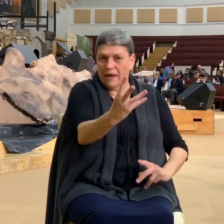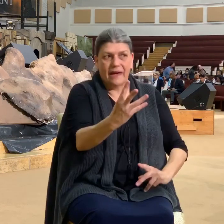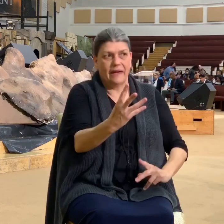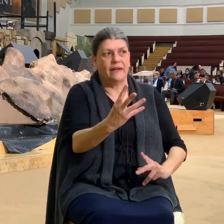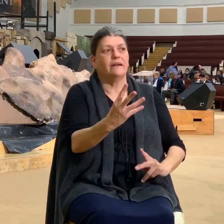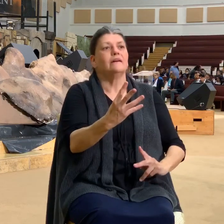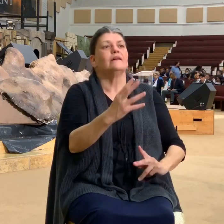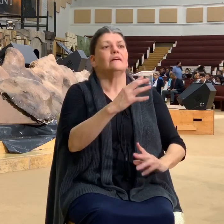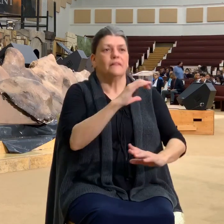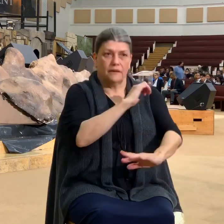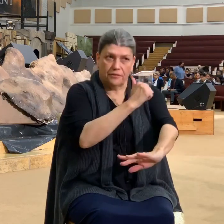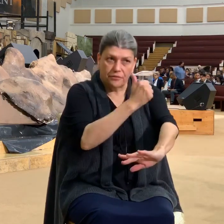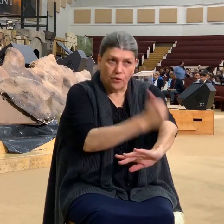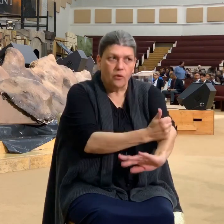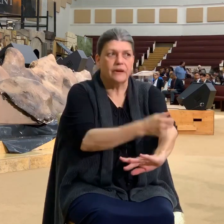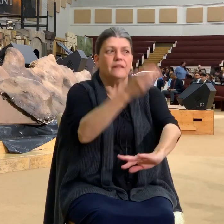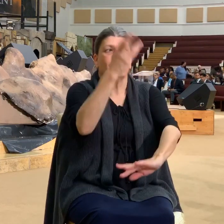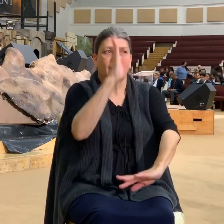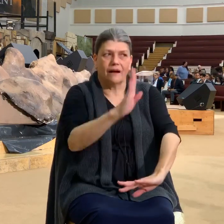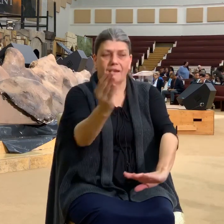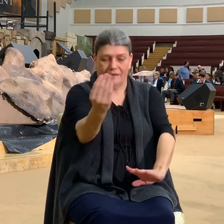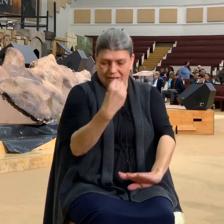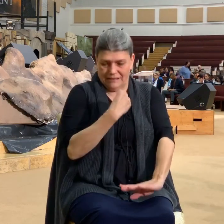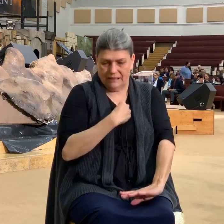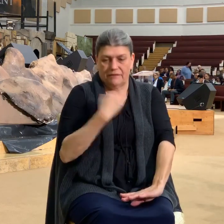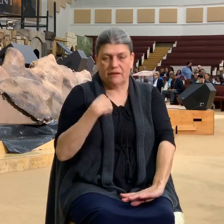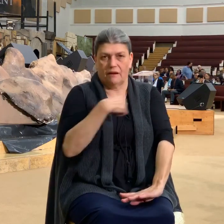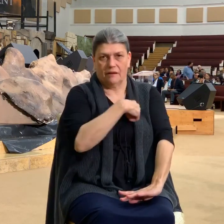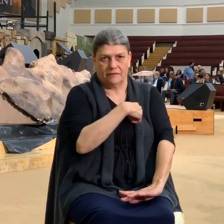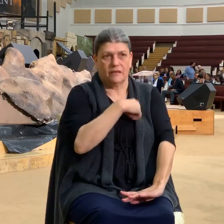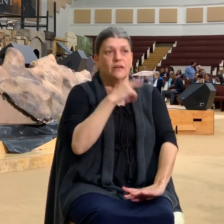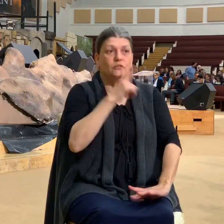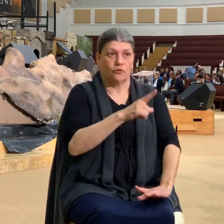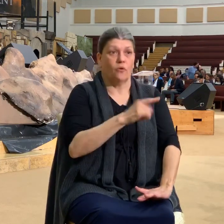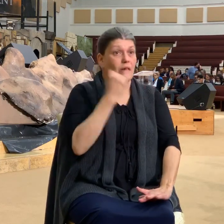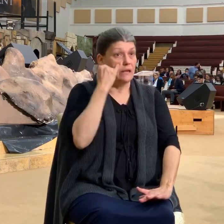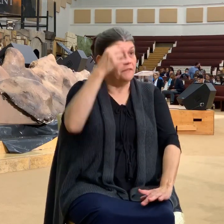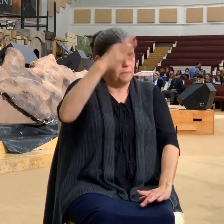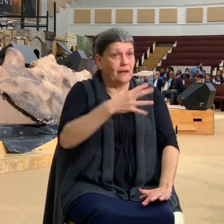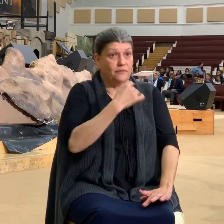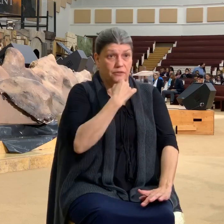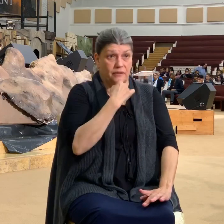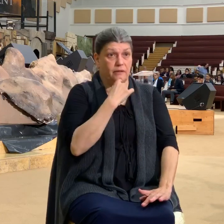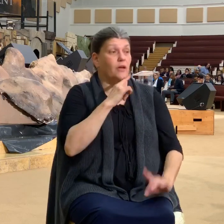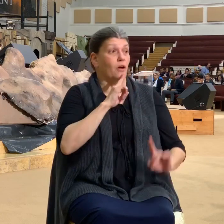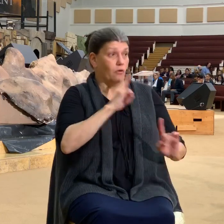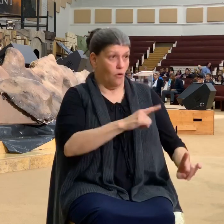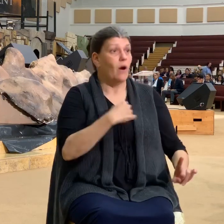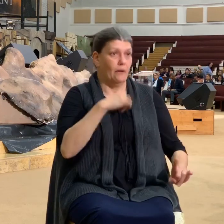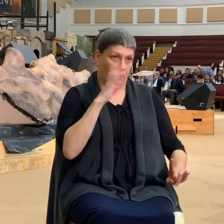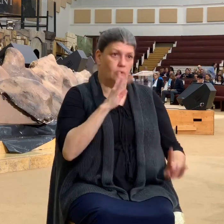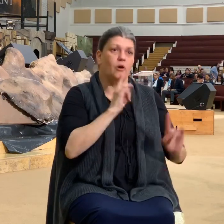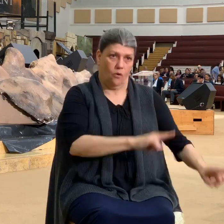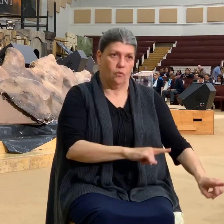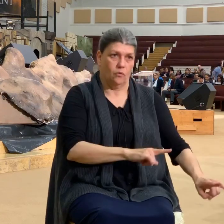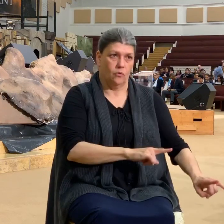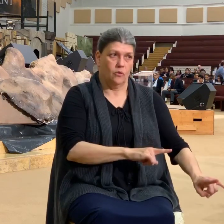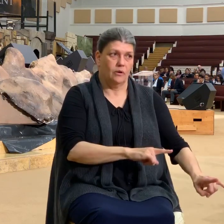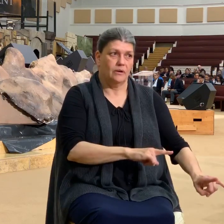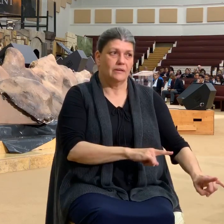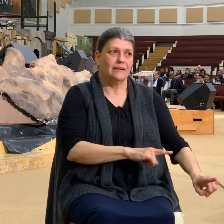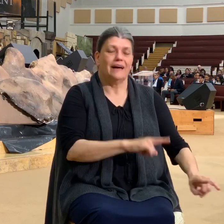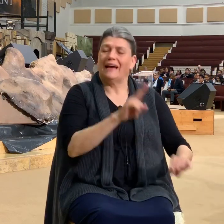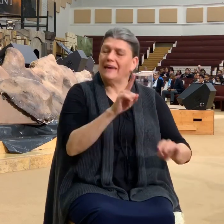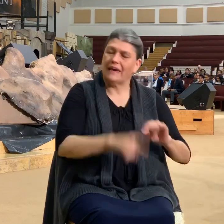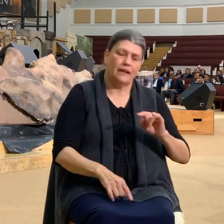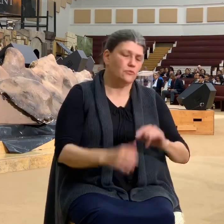authority that God has given us. And this is completely biblical. I cannot go